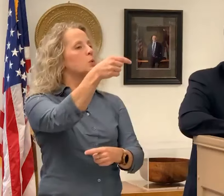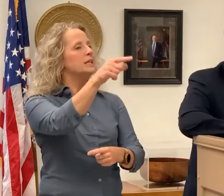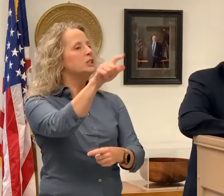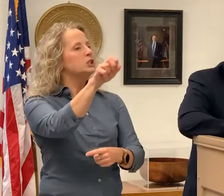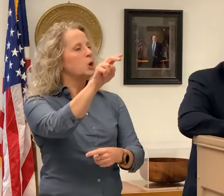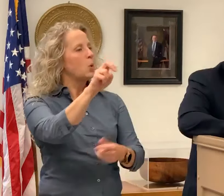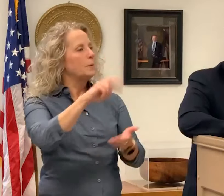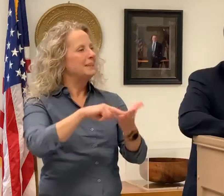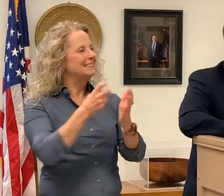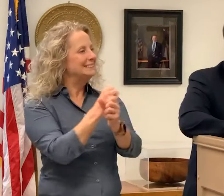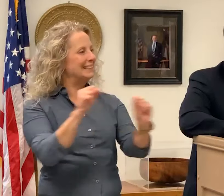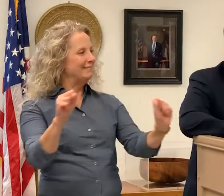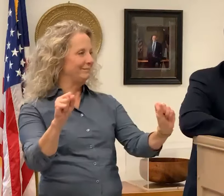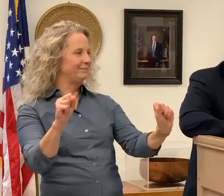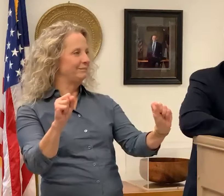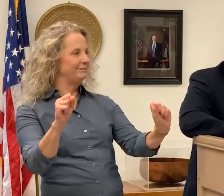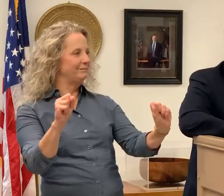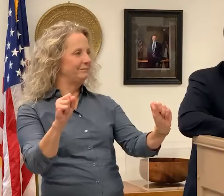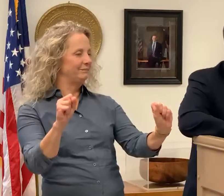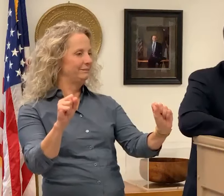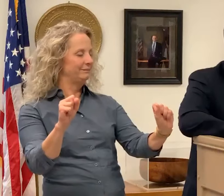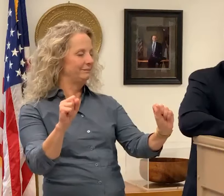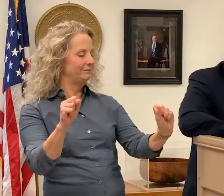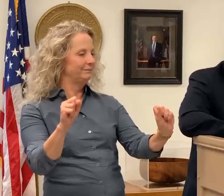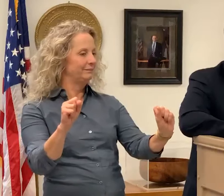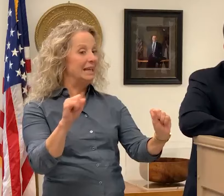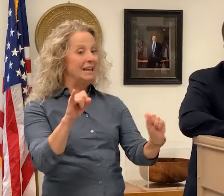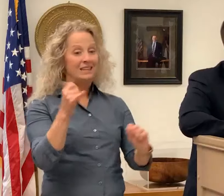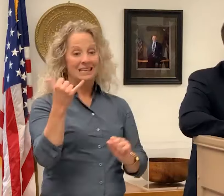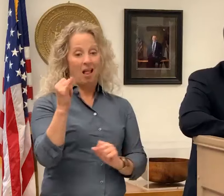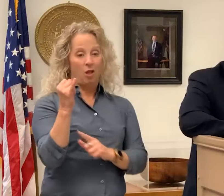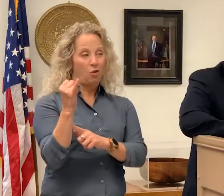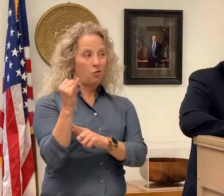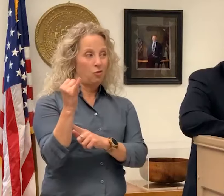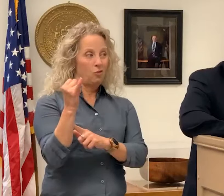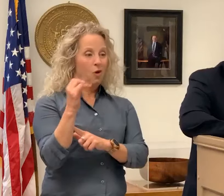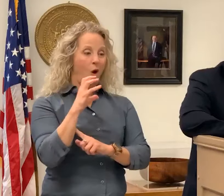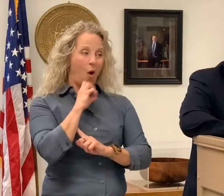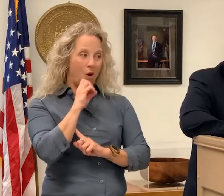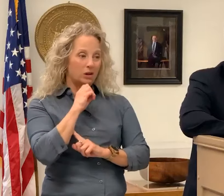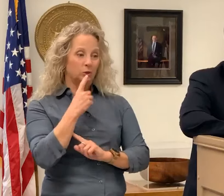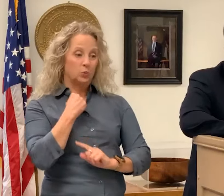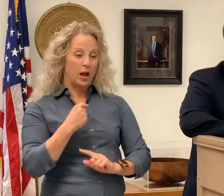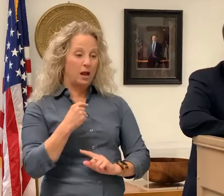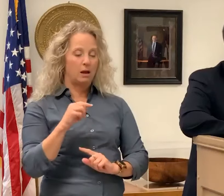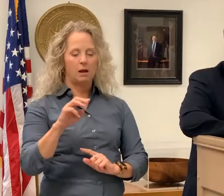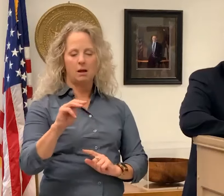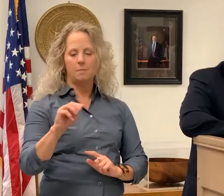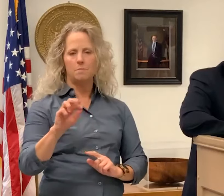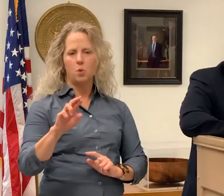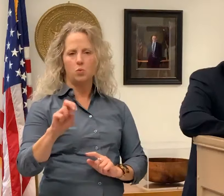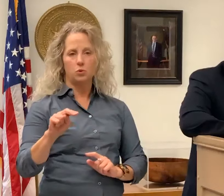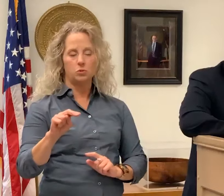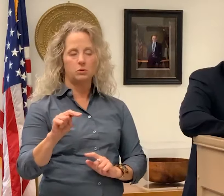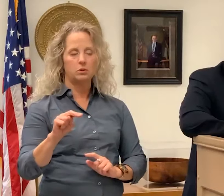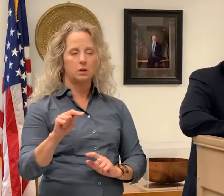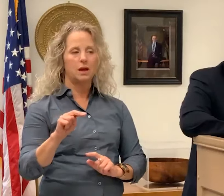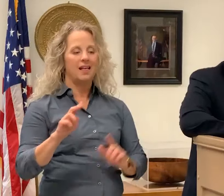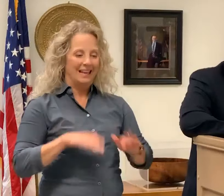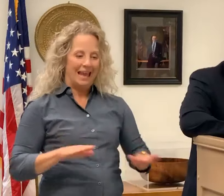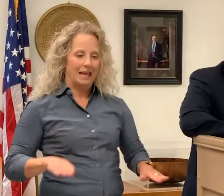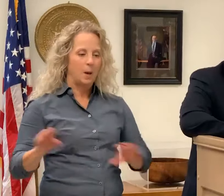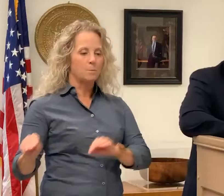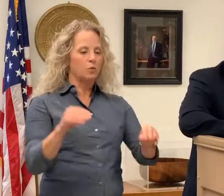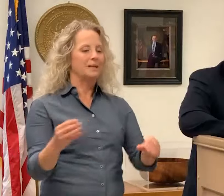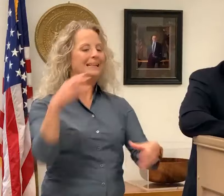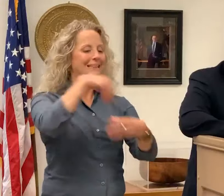zone, which means safe. And if we ever do get yellow, orange, and so on, red, maroon, we'll immediately move our keiki